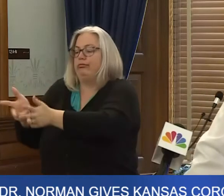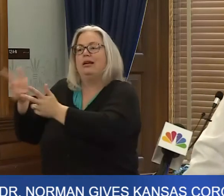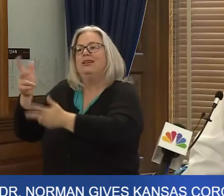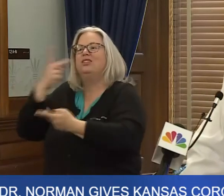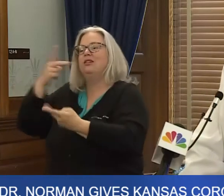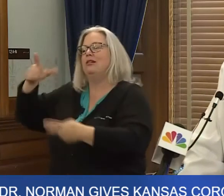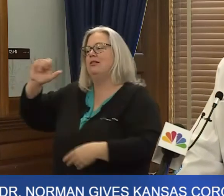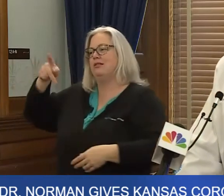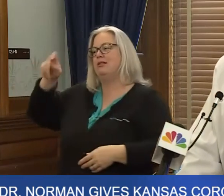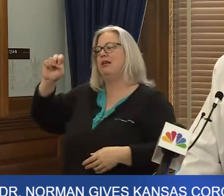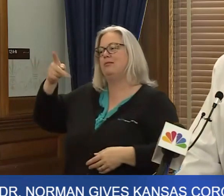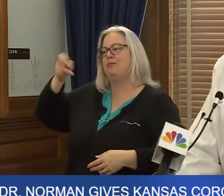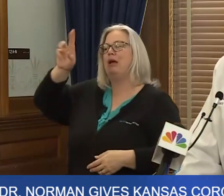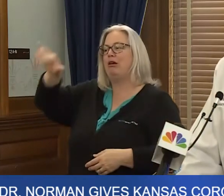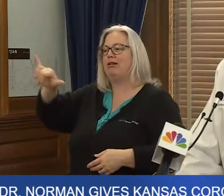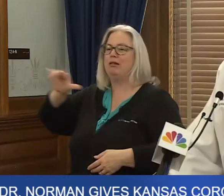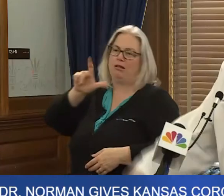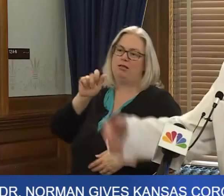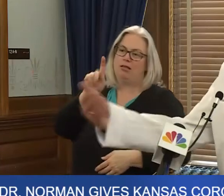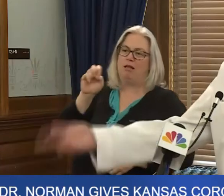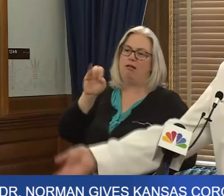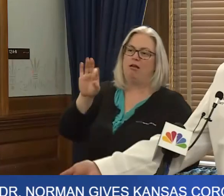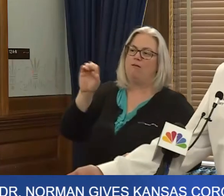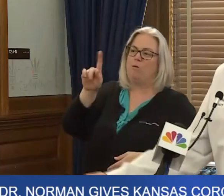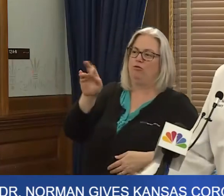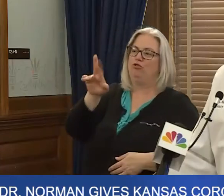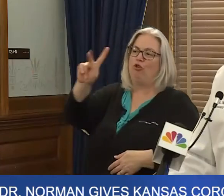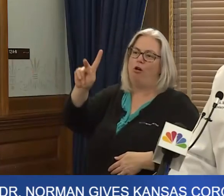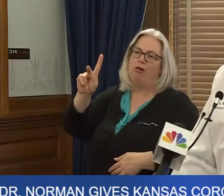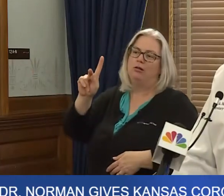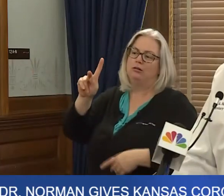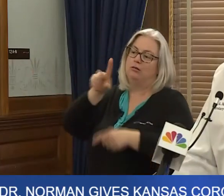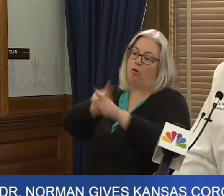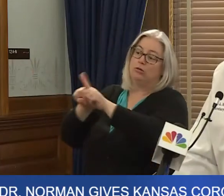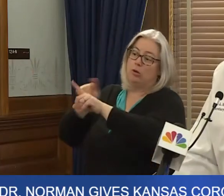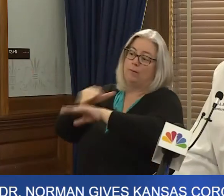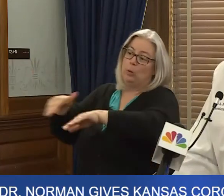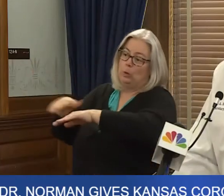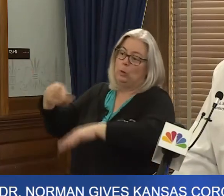certainly what was seen in the Lake of the Ozarks, in addition to the pools.